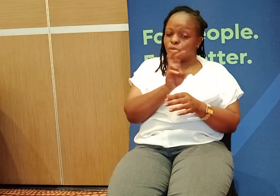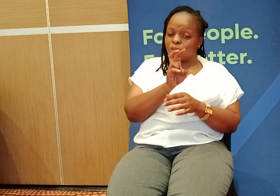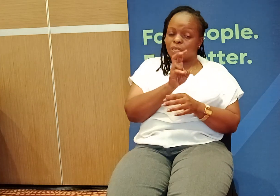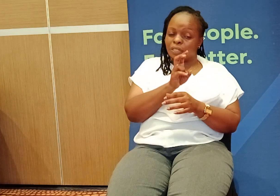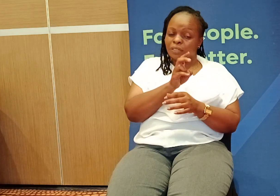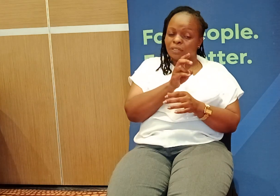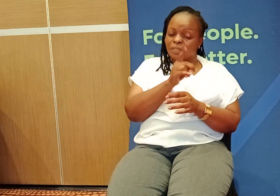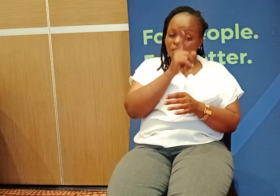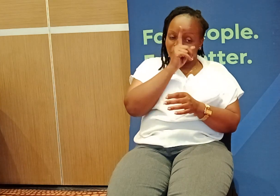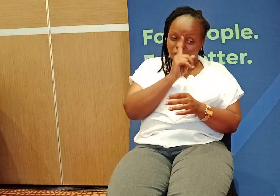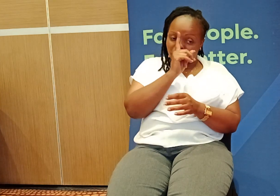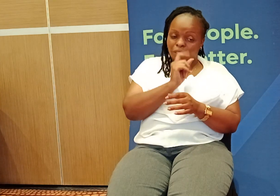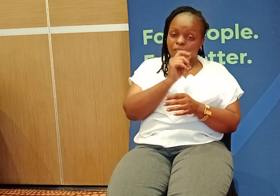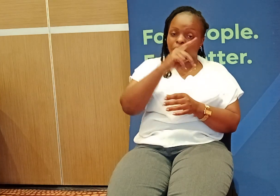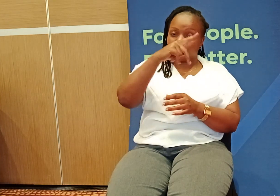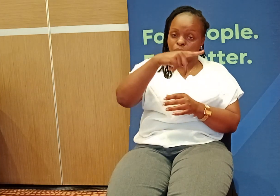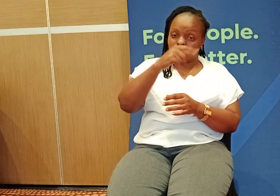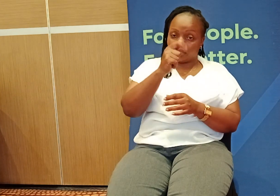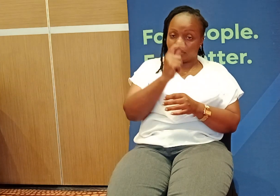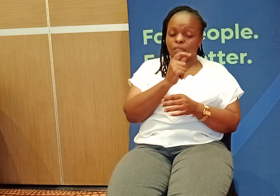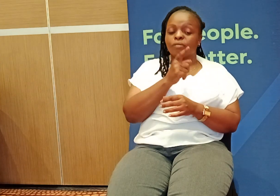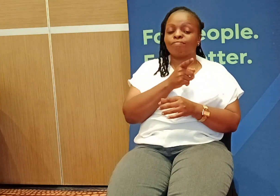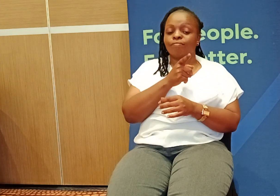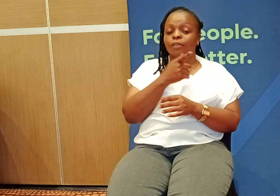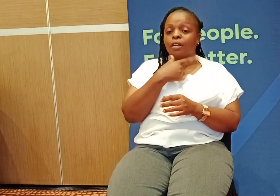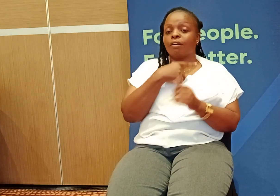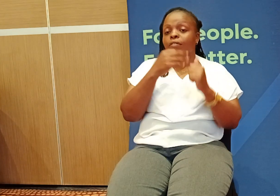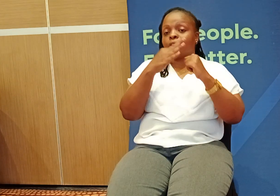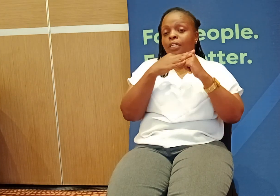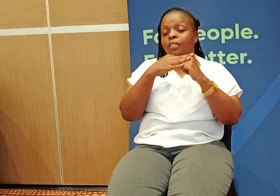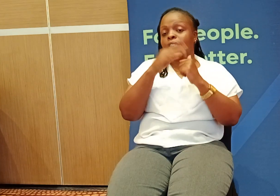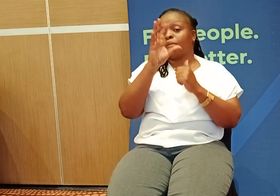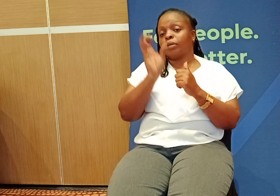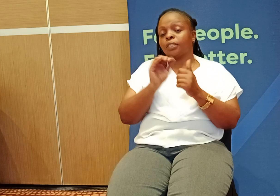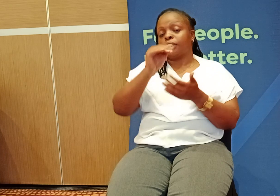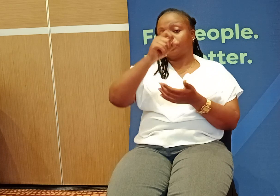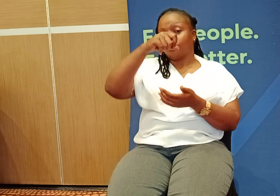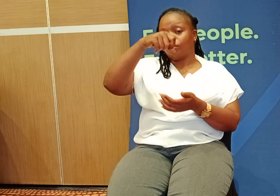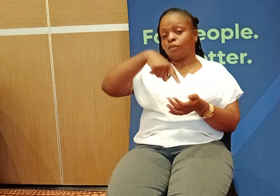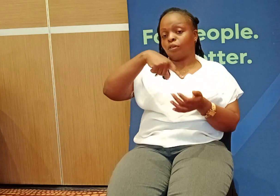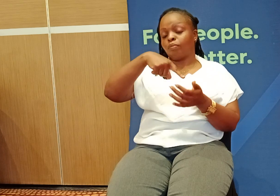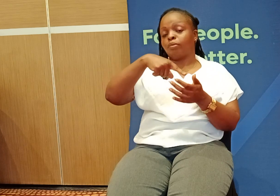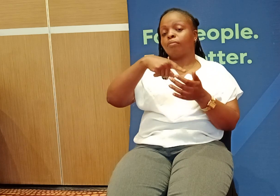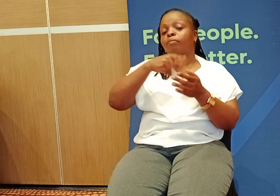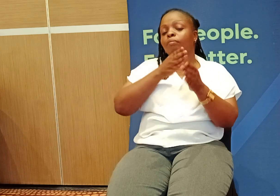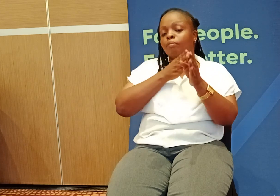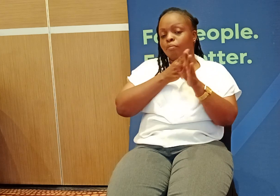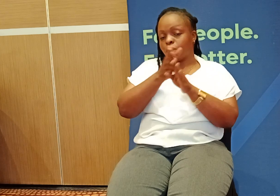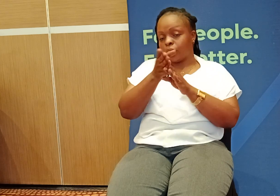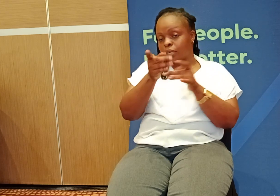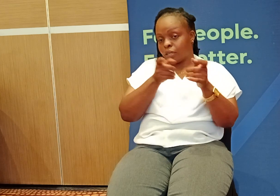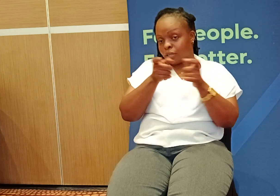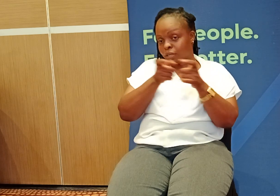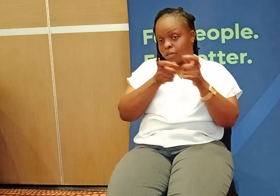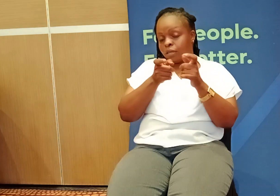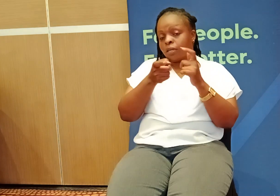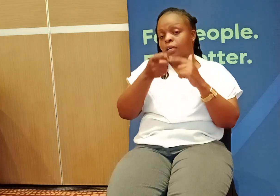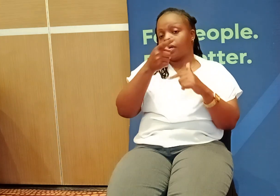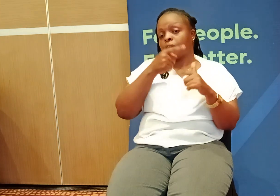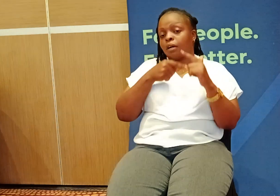PAT, year-on-year PAT, we have an 8% drop. The key driver is really coming out of